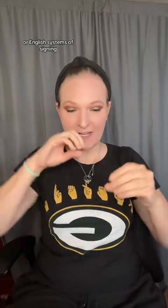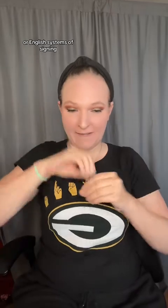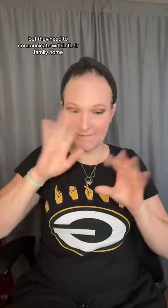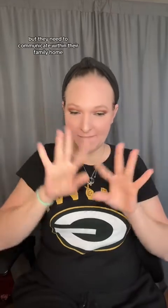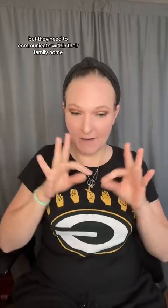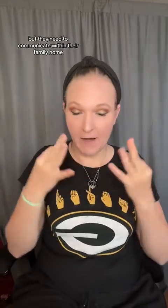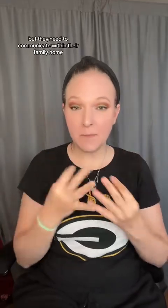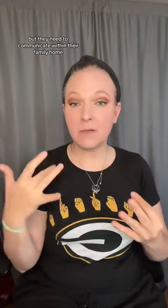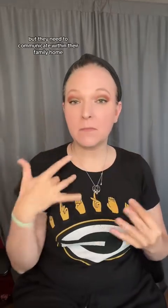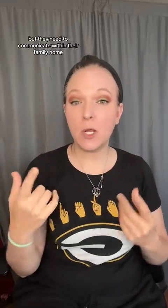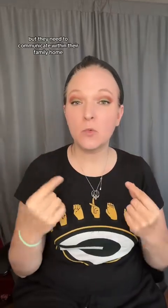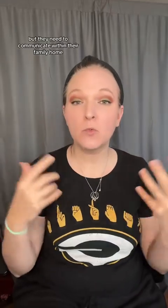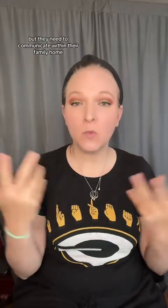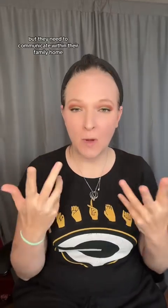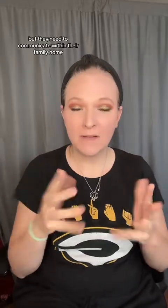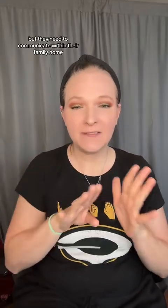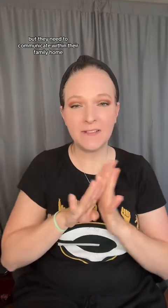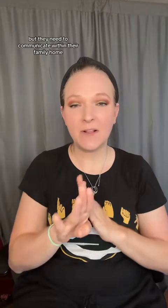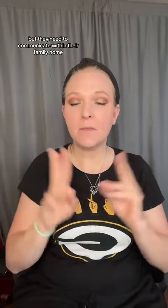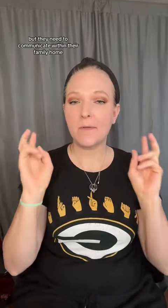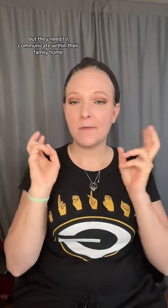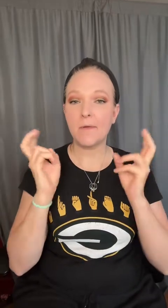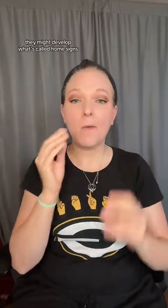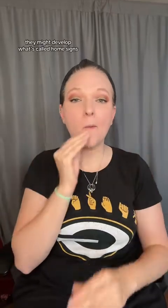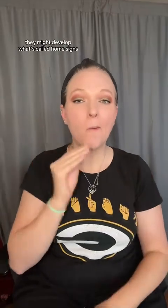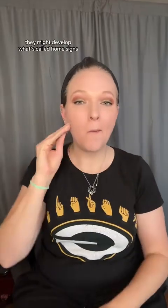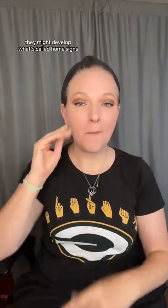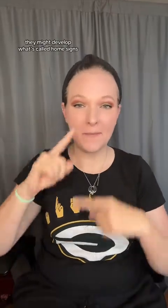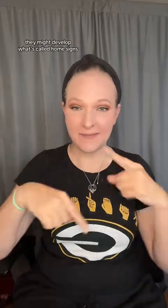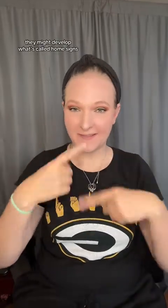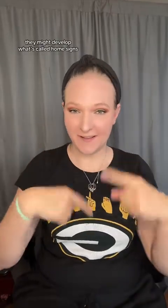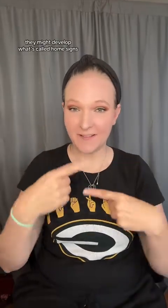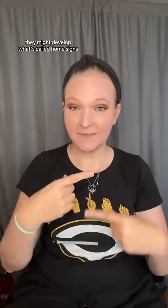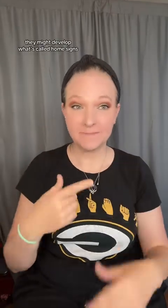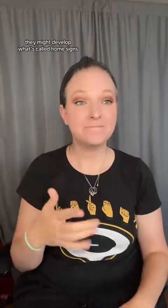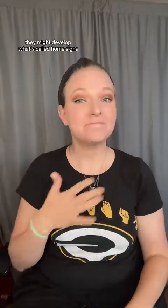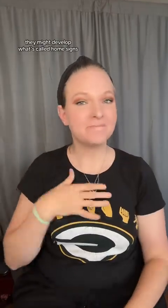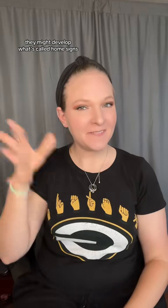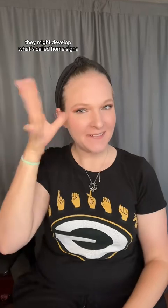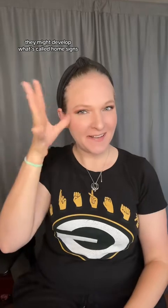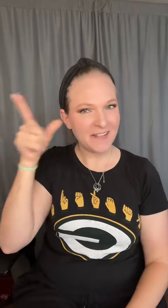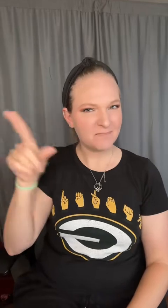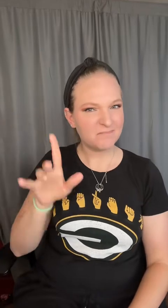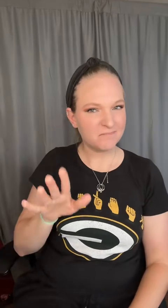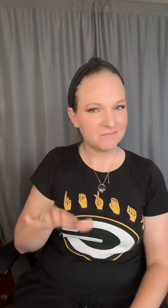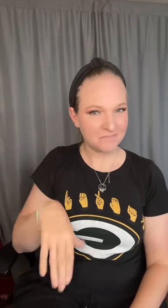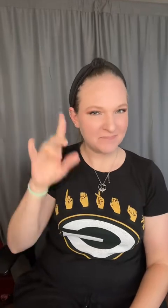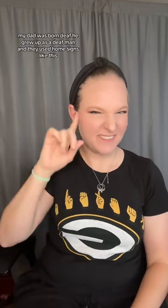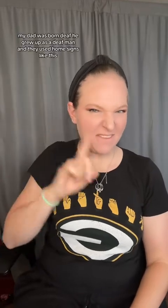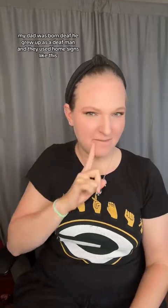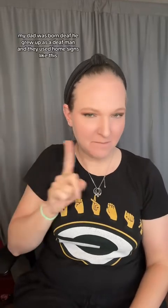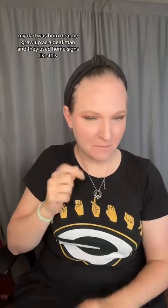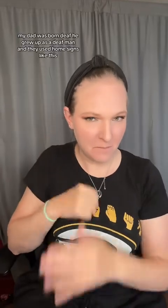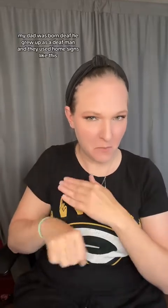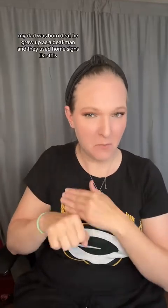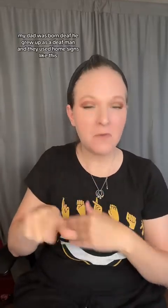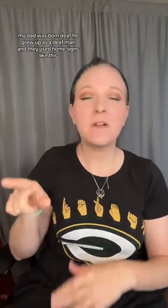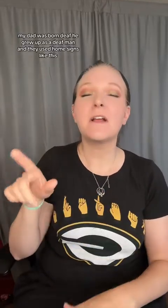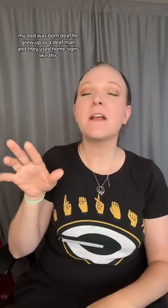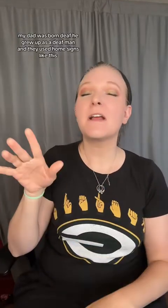they need to communicate within their family home, they might develop what's called home signs. My dad was born deaf. He grew up